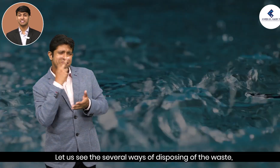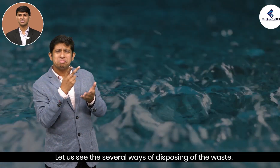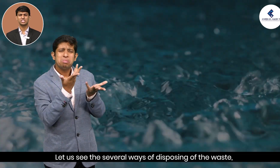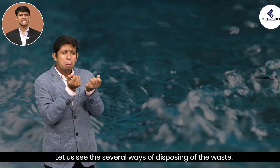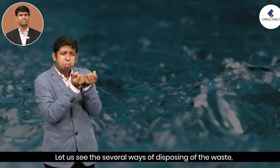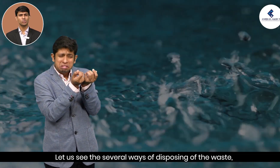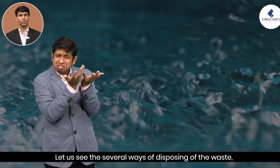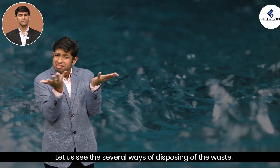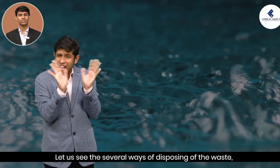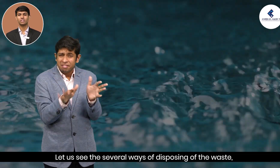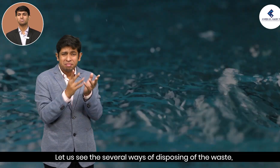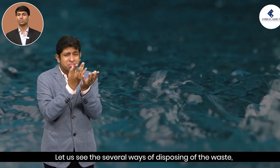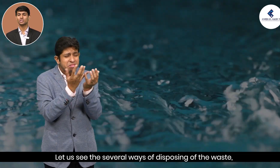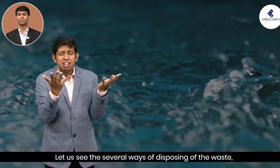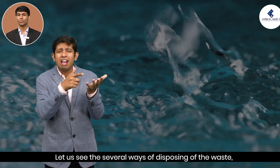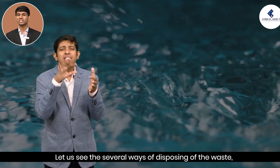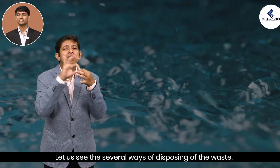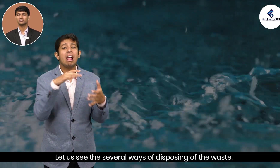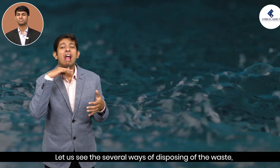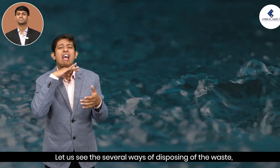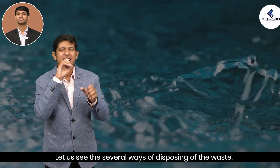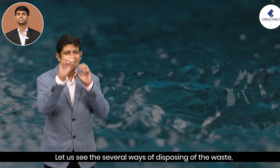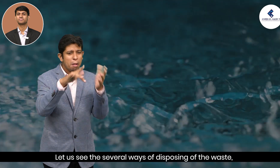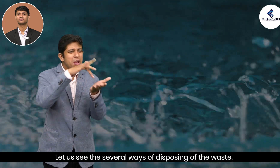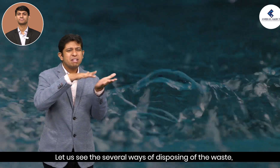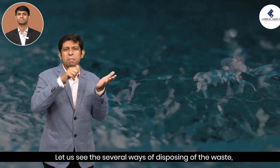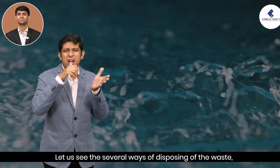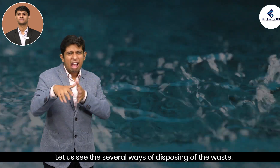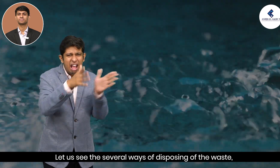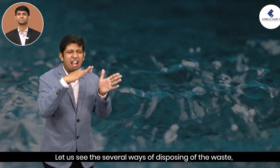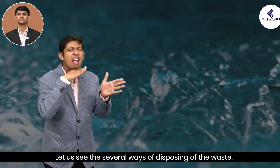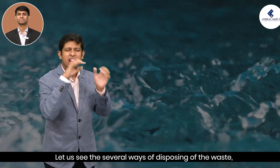Let us see the several ways of disposing of the waste.